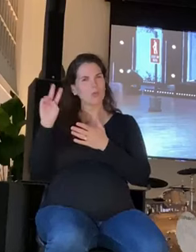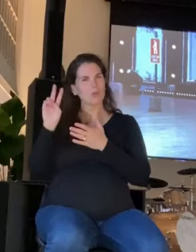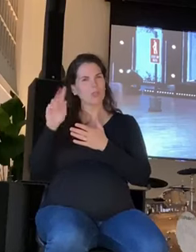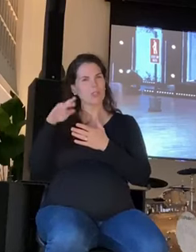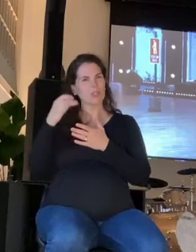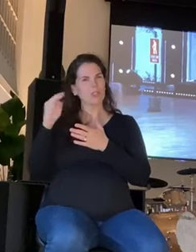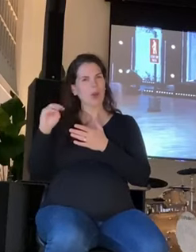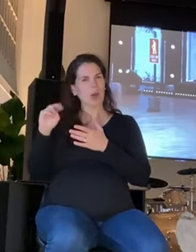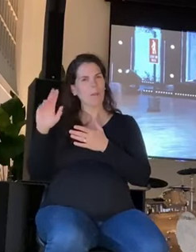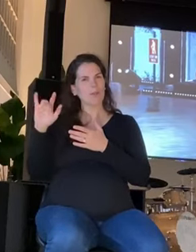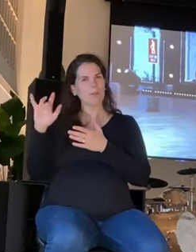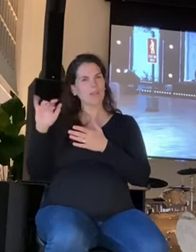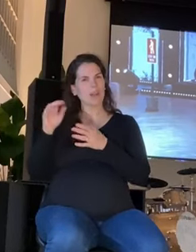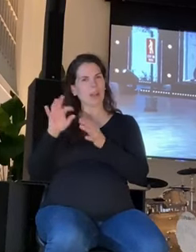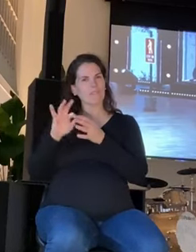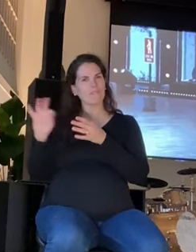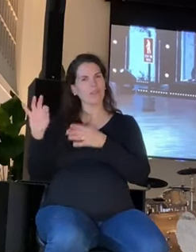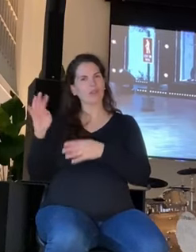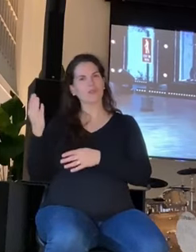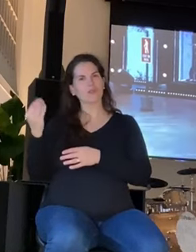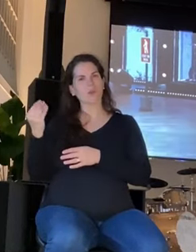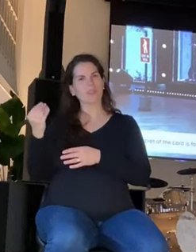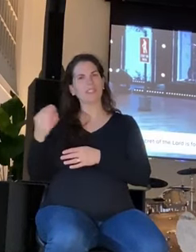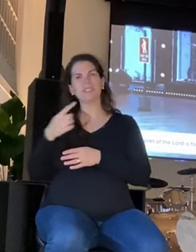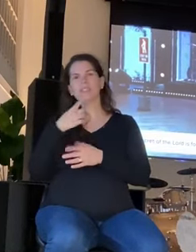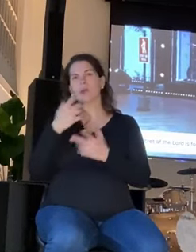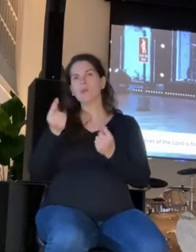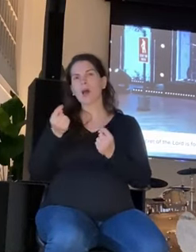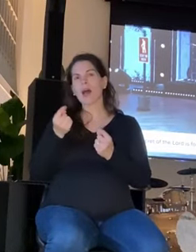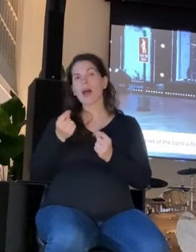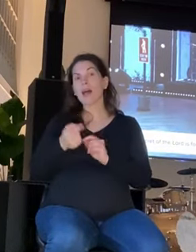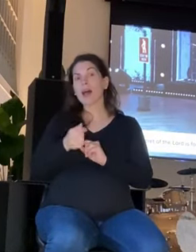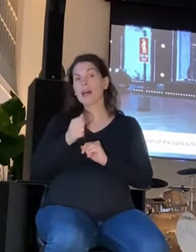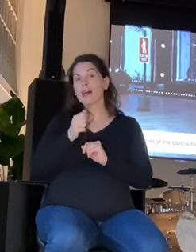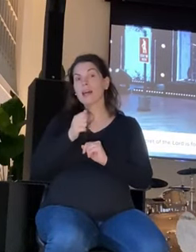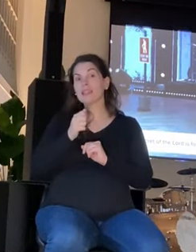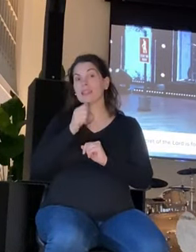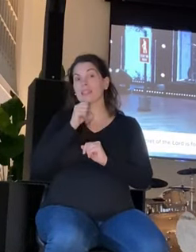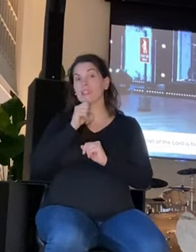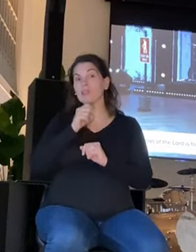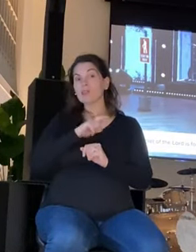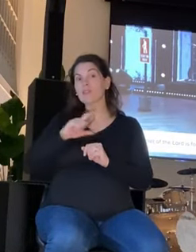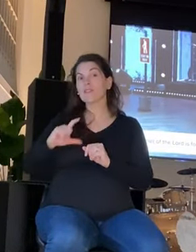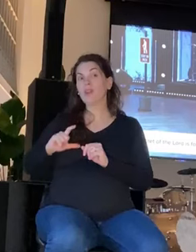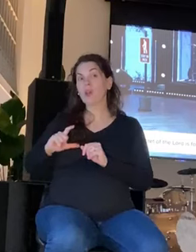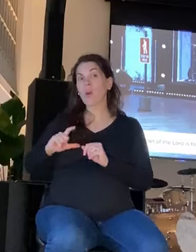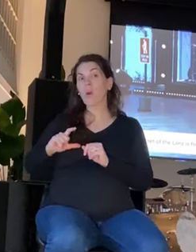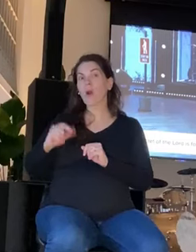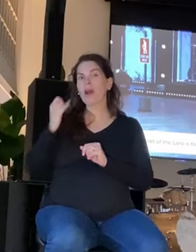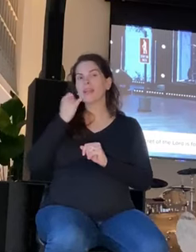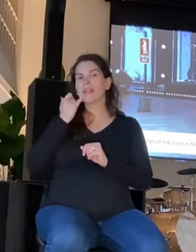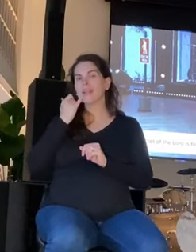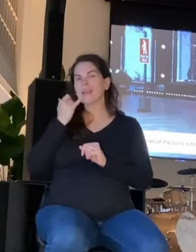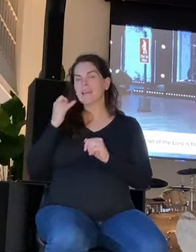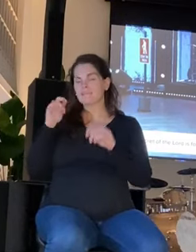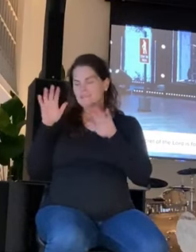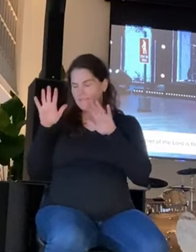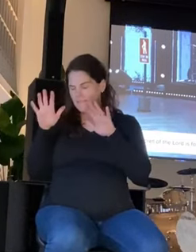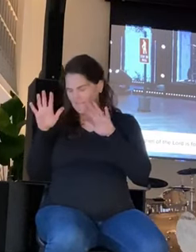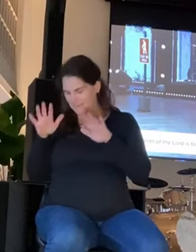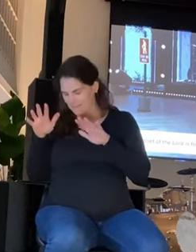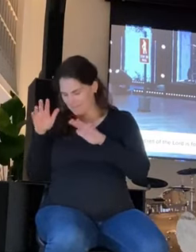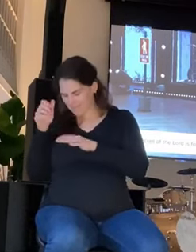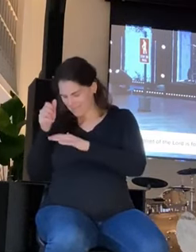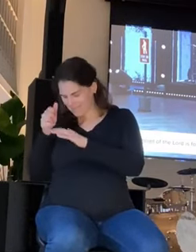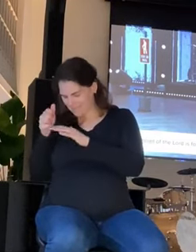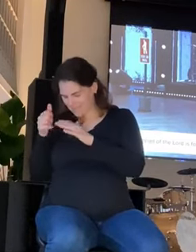Psalm 25, verse 14? It says, the secret of the Lord is for those who fear Him. That